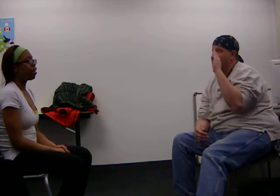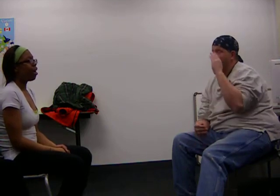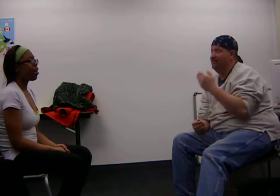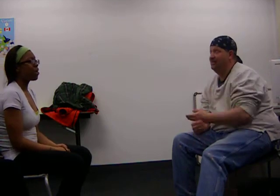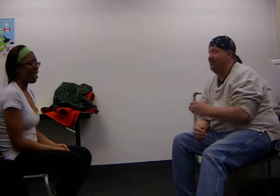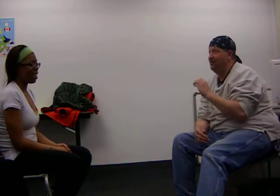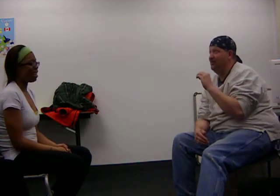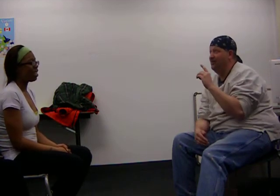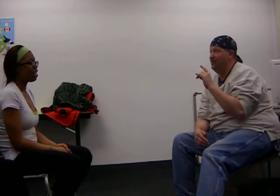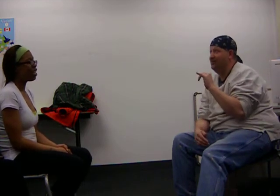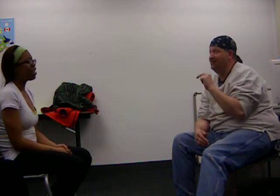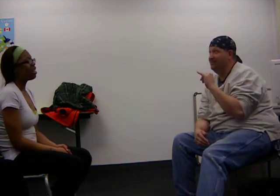Okay.